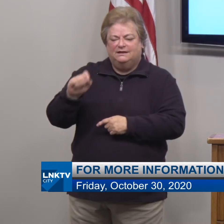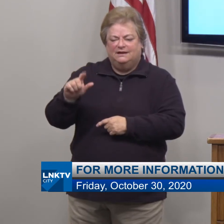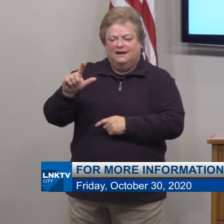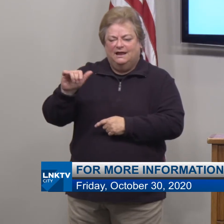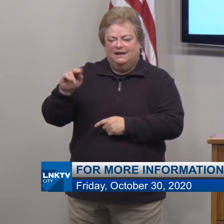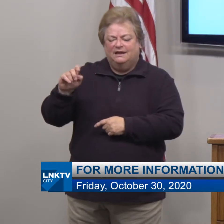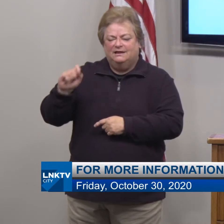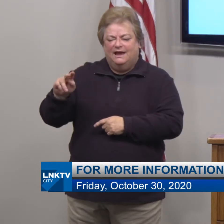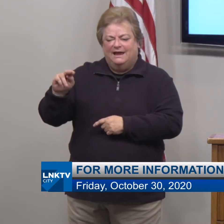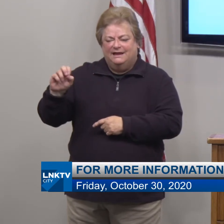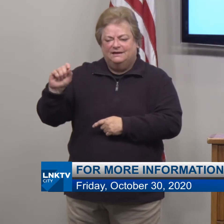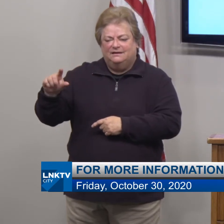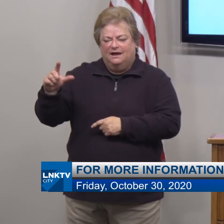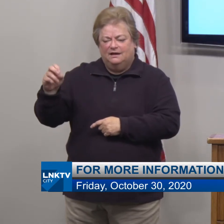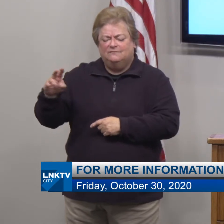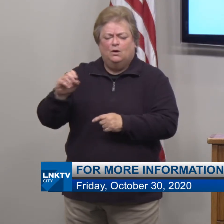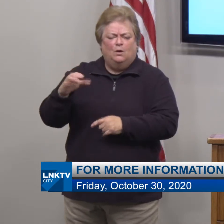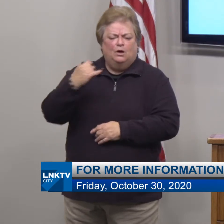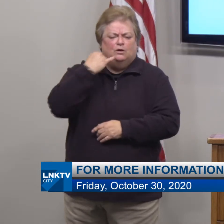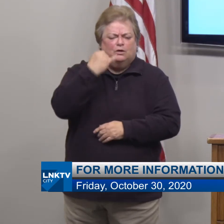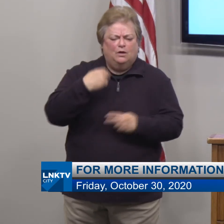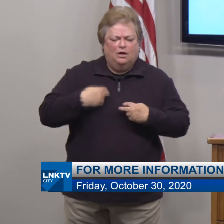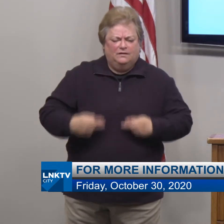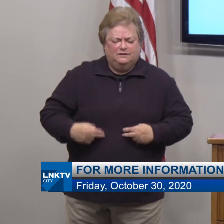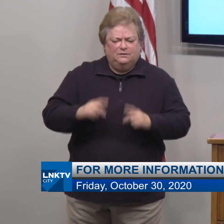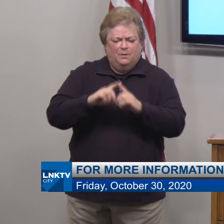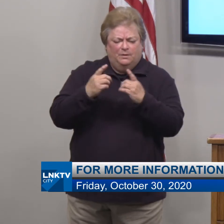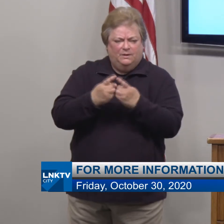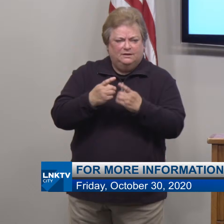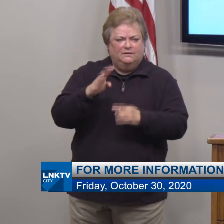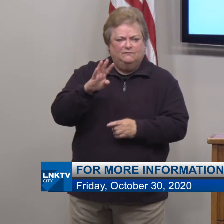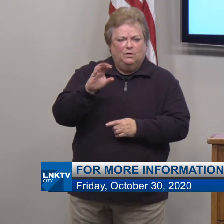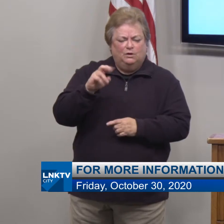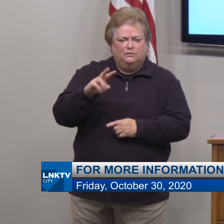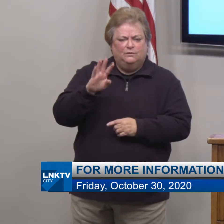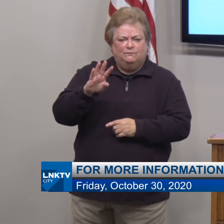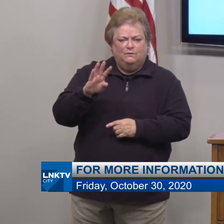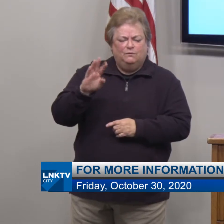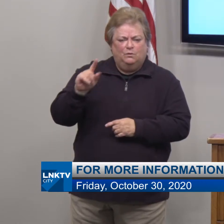covid19.lincoln.ne.gov or simply call the health department at